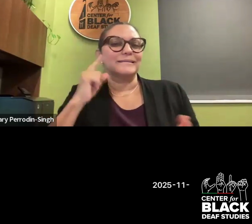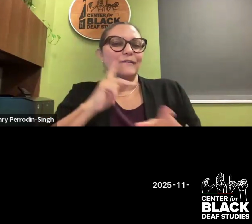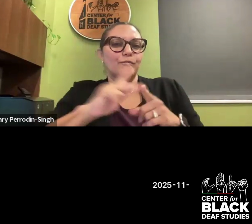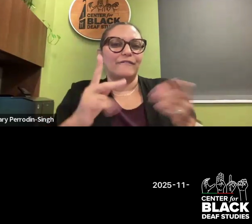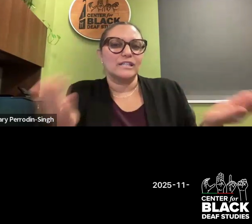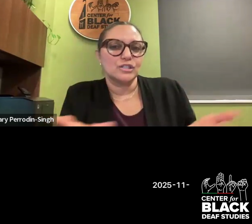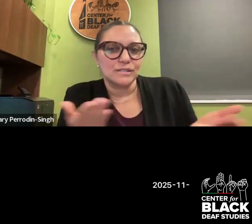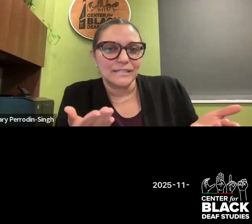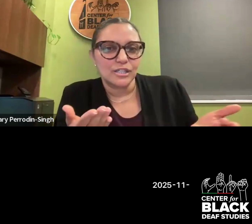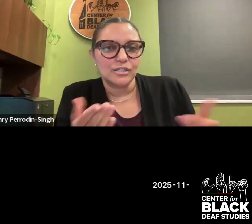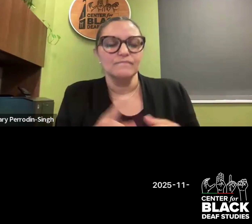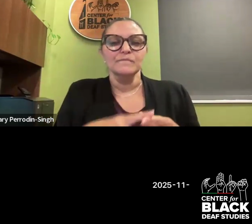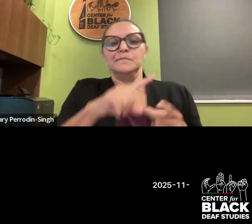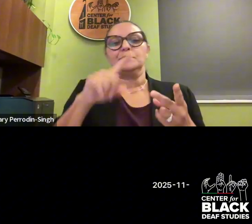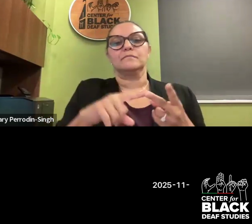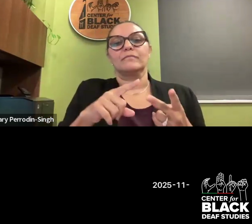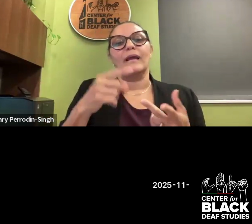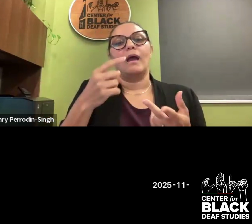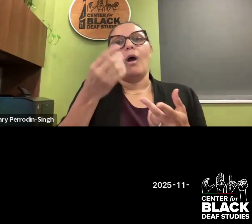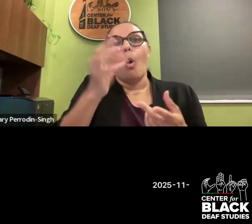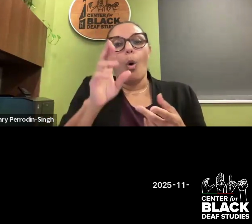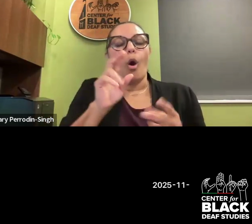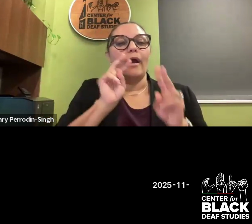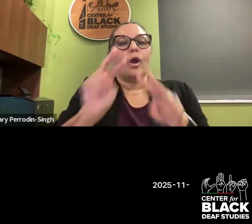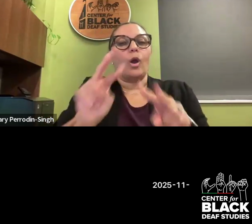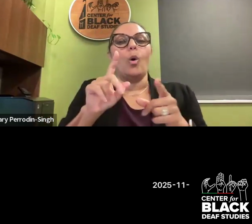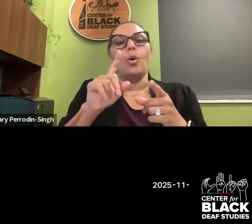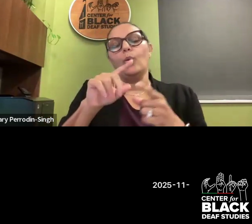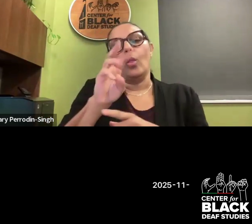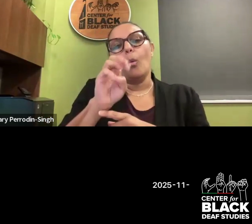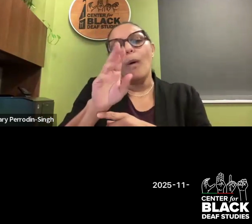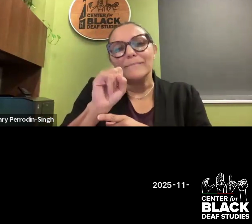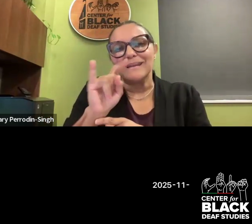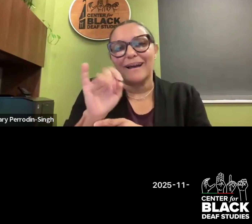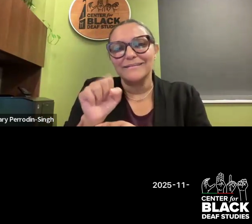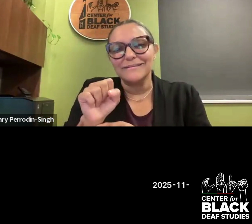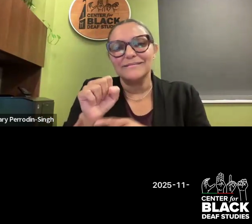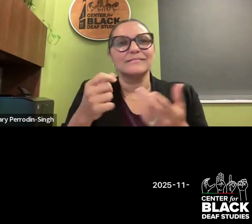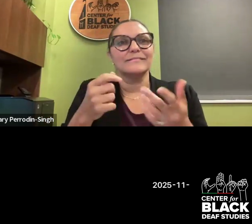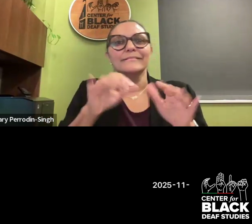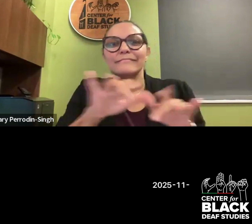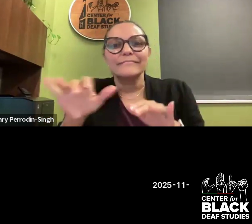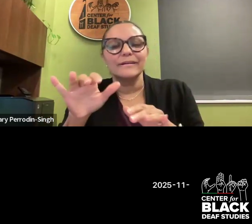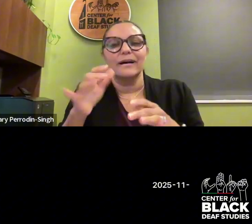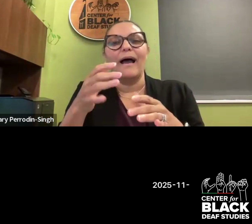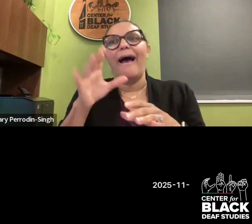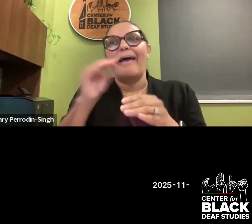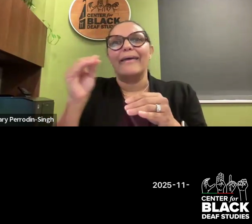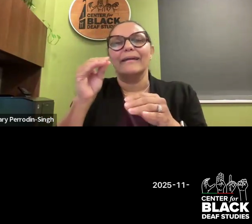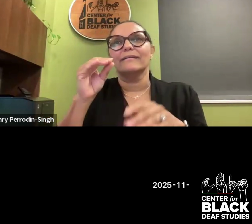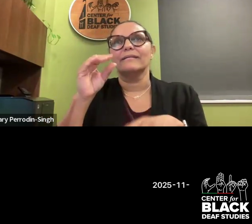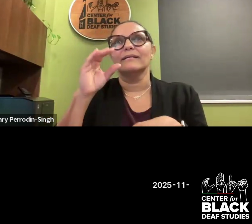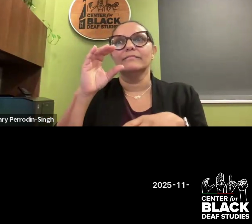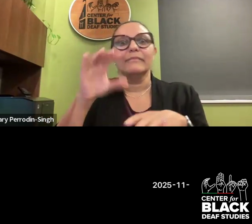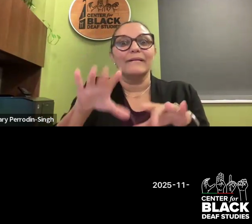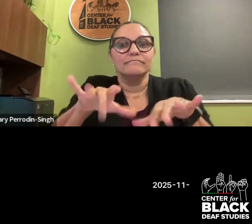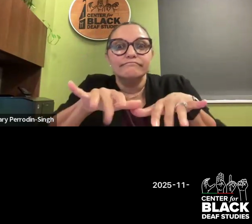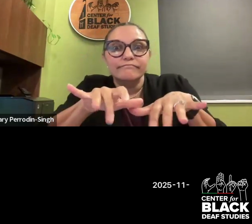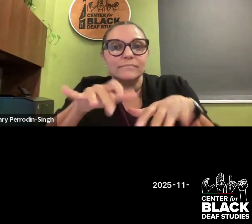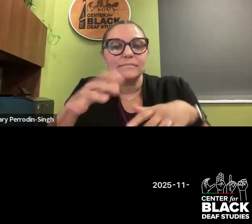very fortunate to live nearby this university that has so many Black deaf role models. There's also different websites and resources you can